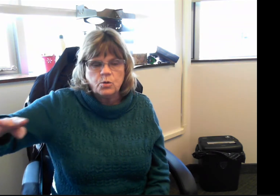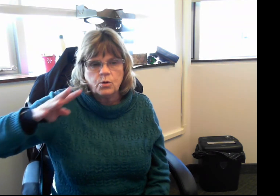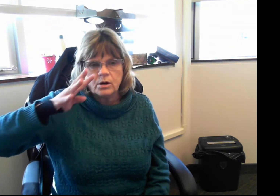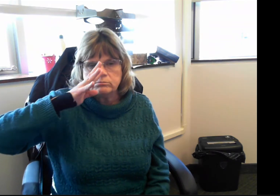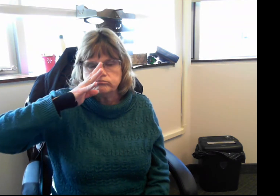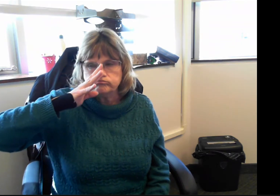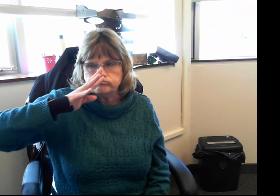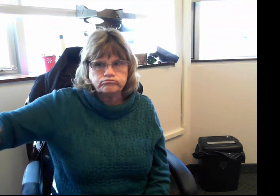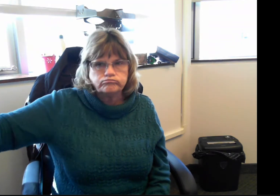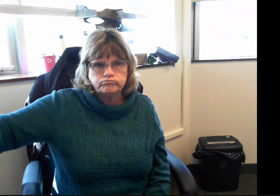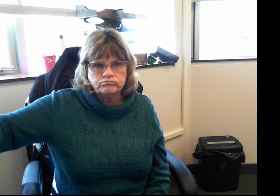Ignore.